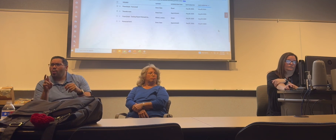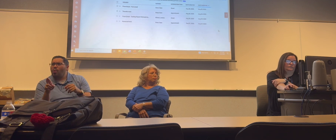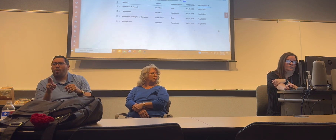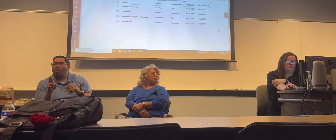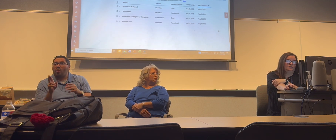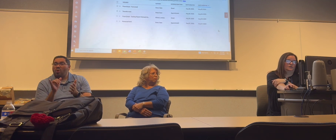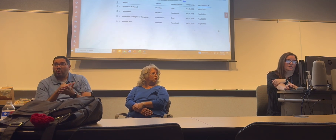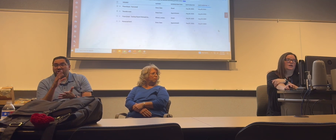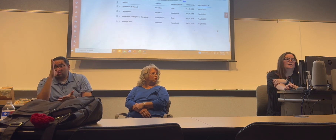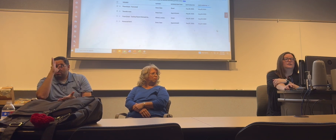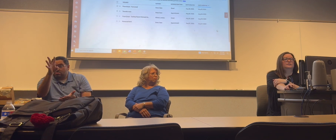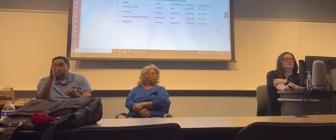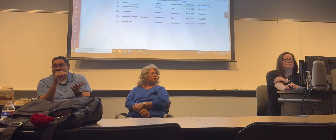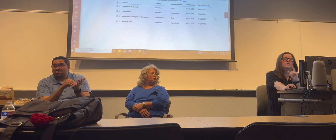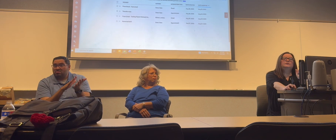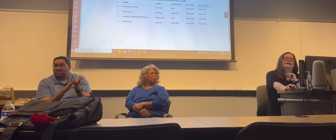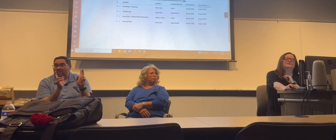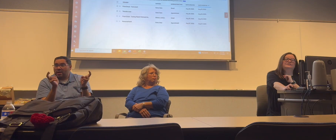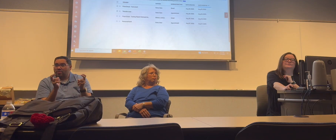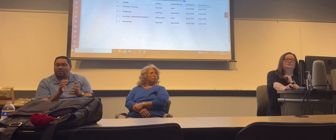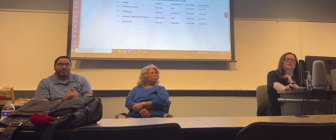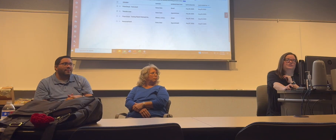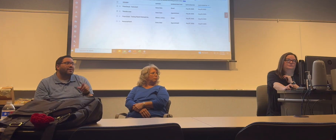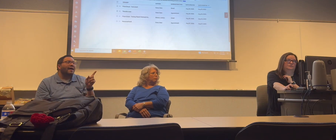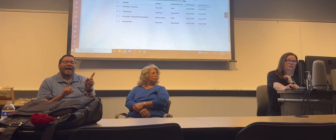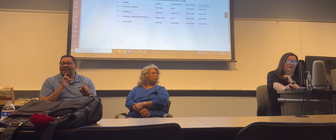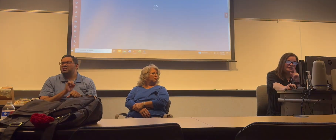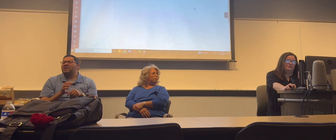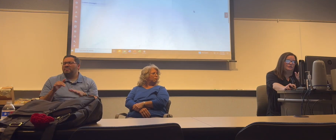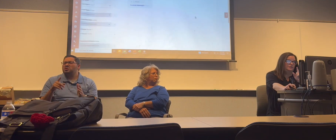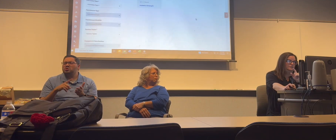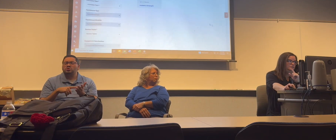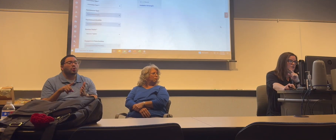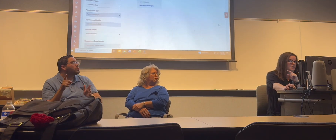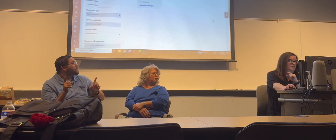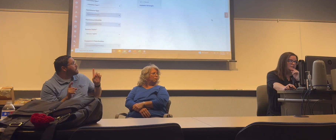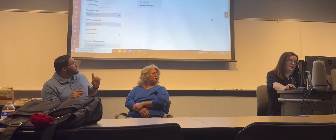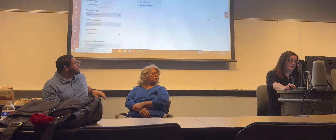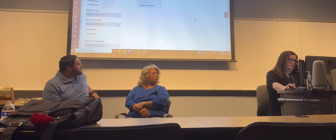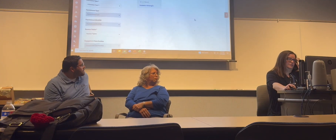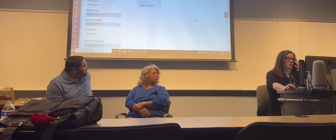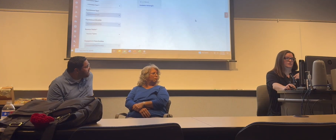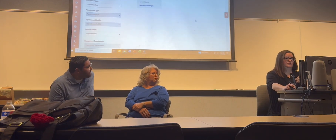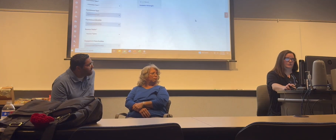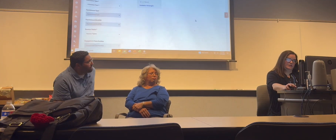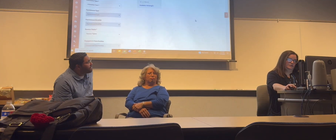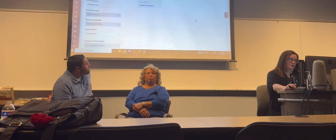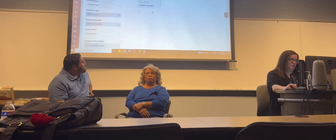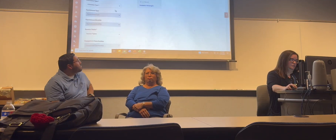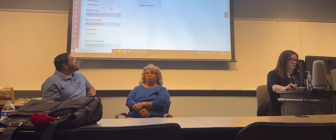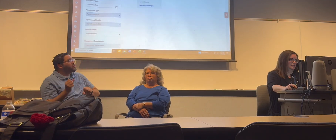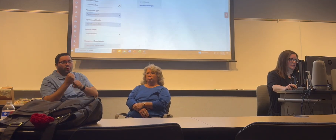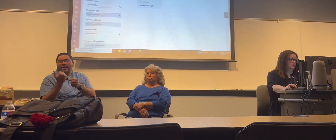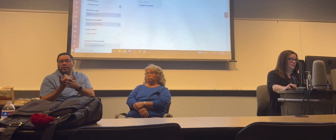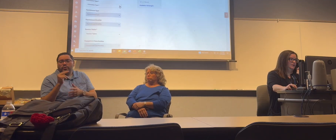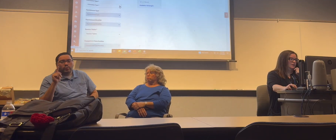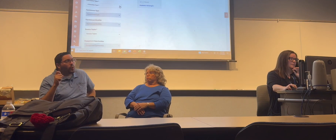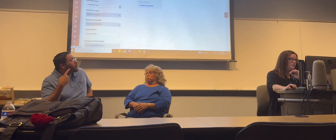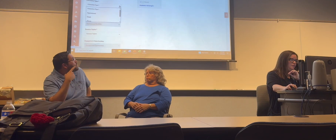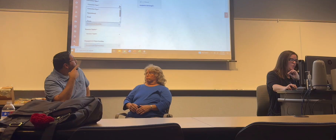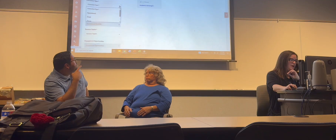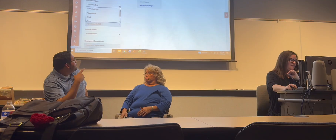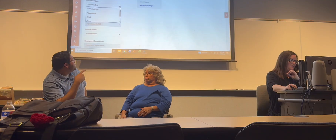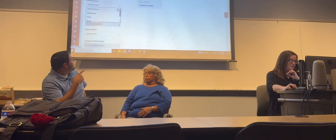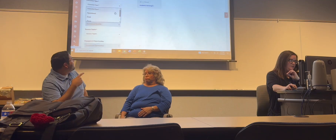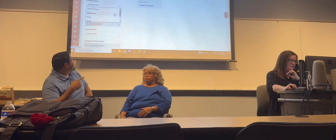just whatever we chose to name it? So actually, let me show you creating a new note. Okay. You would create a new note and you pick a